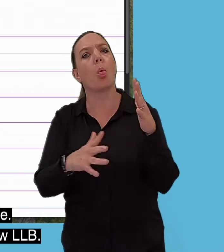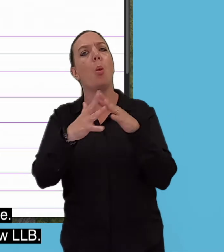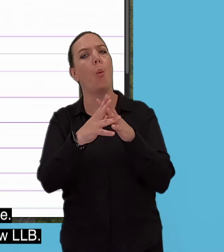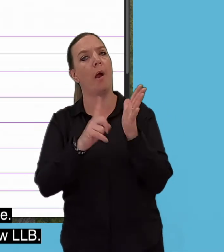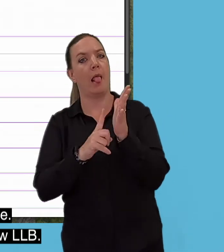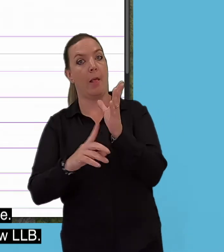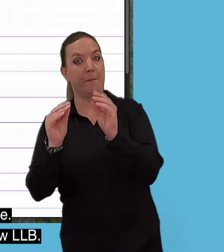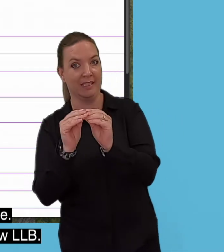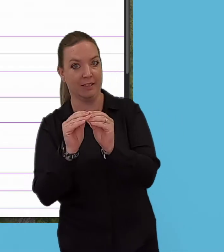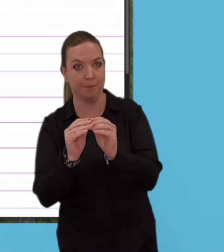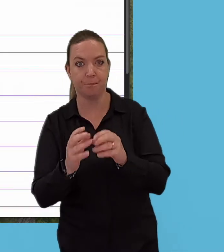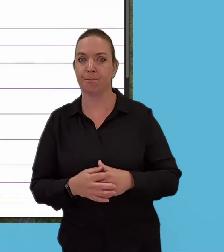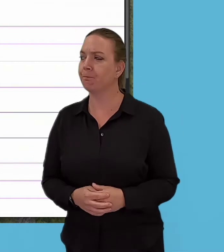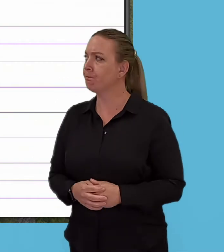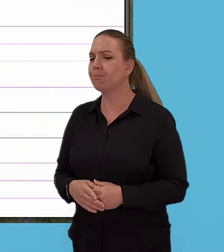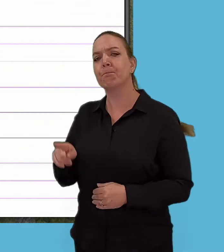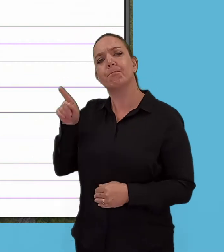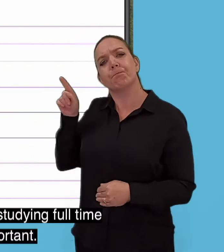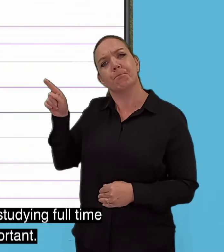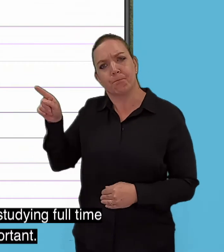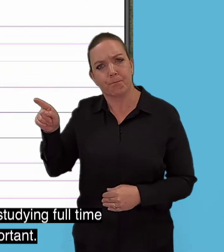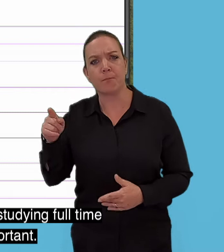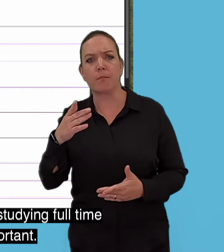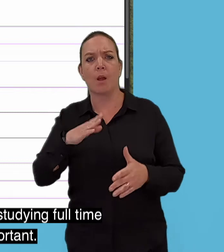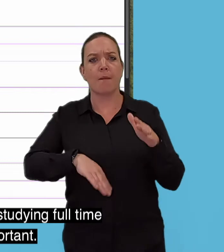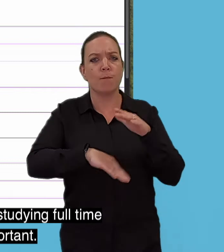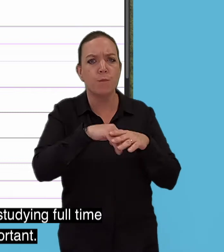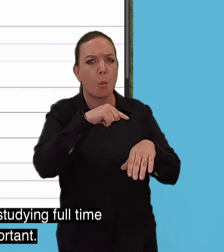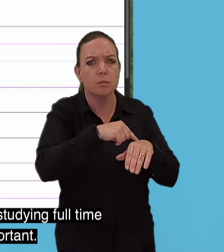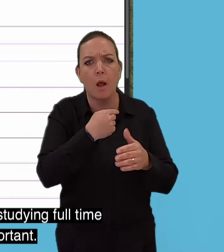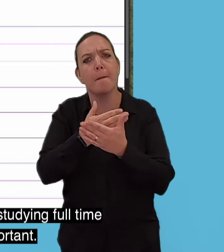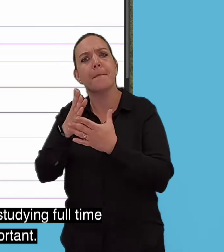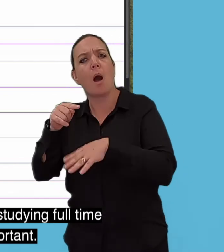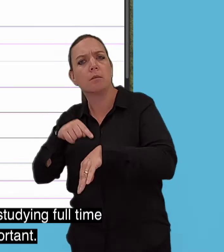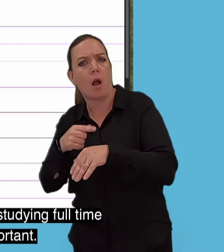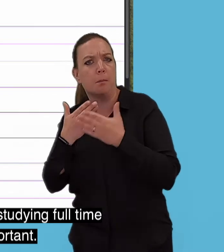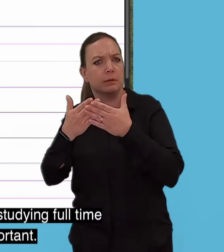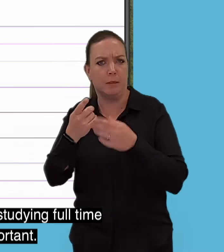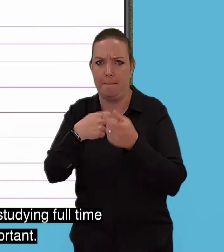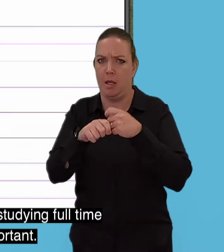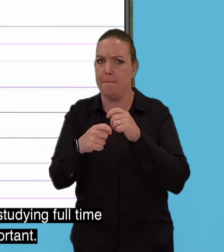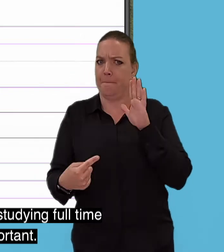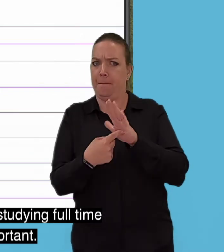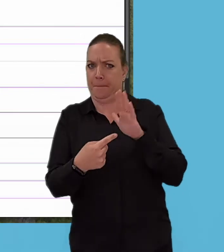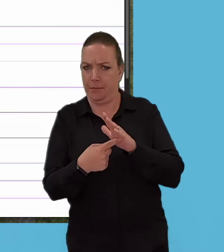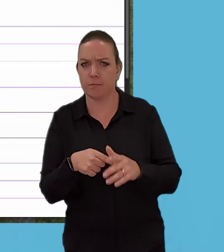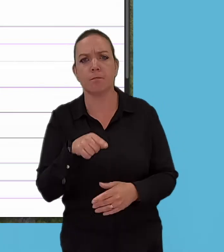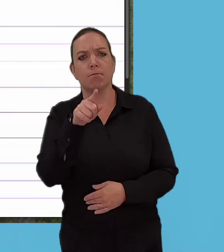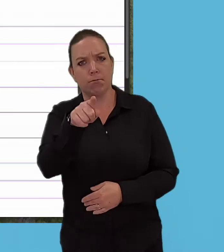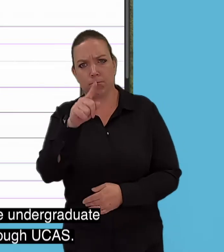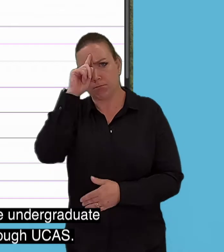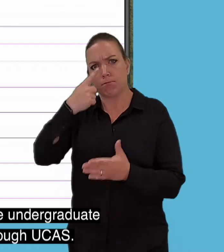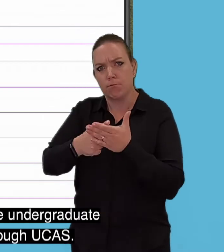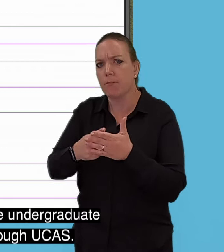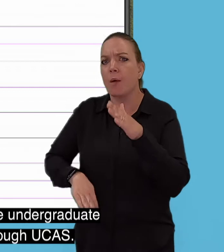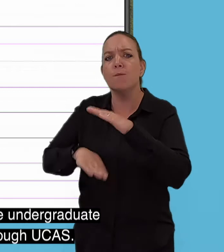on Law LLB. This is where the difference between studying full-time and part-time becomes important.